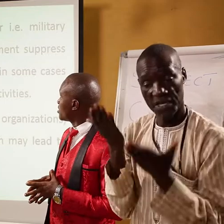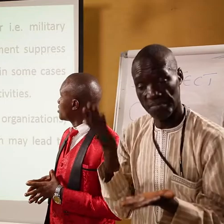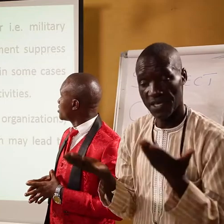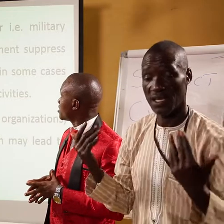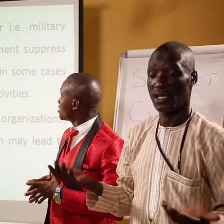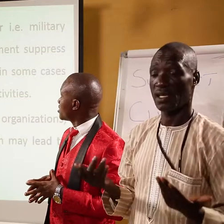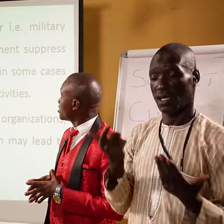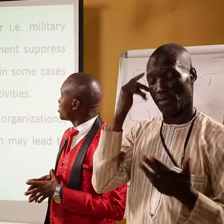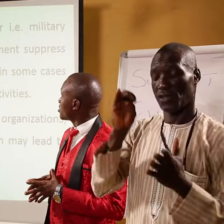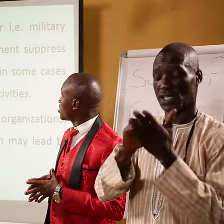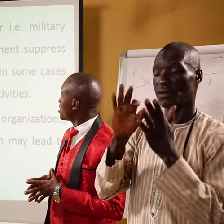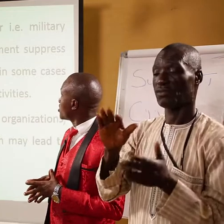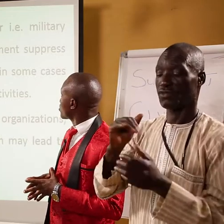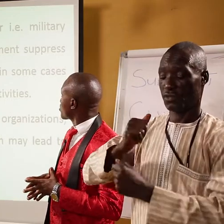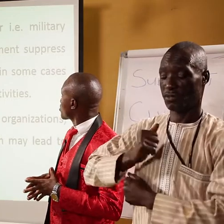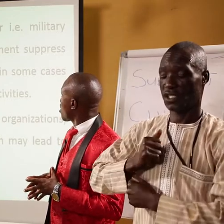dictatorship